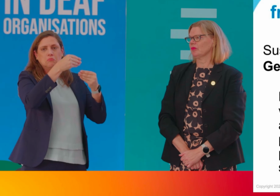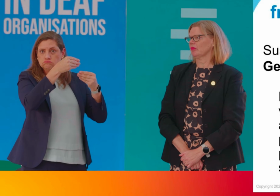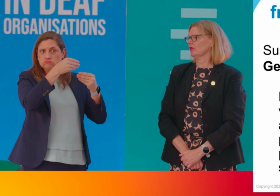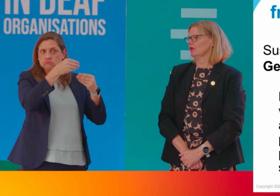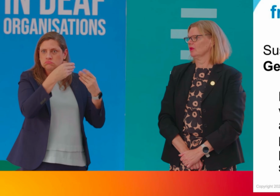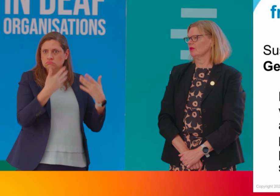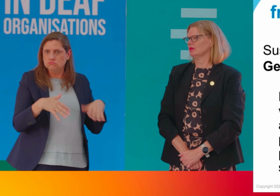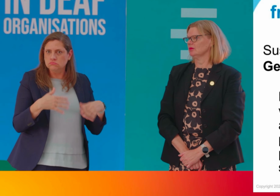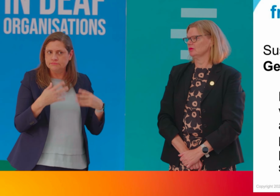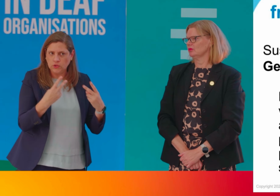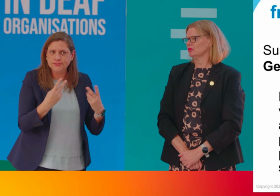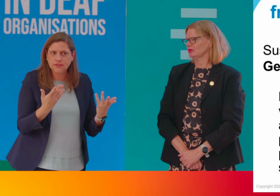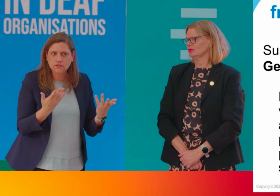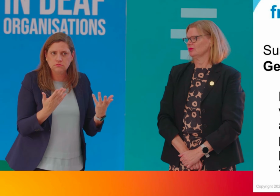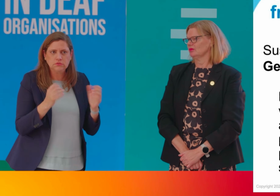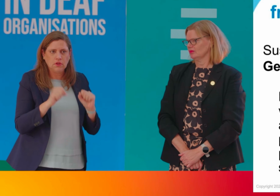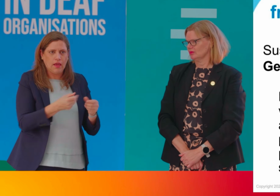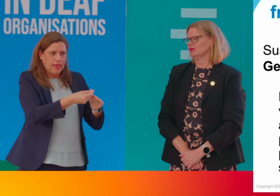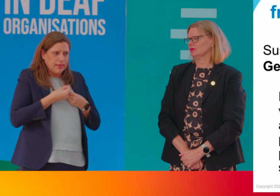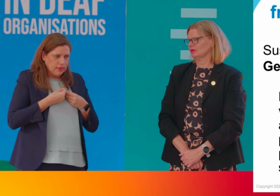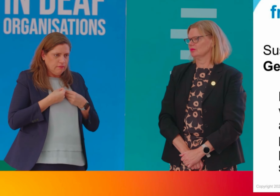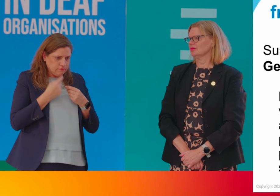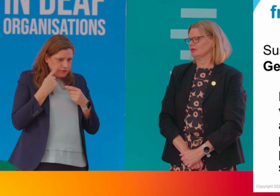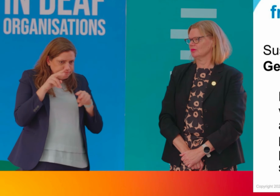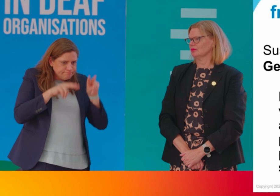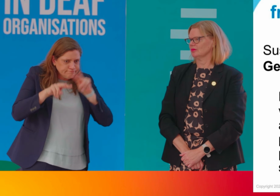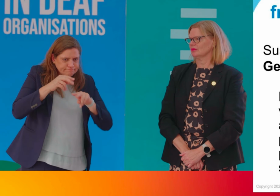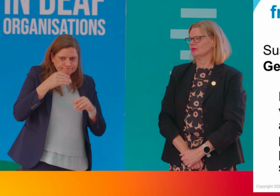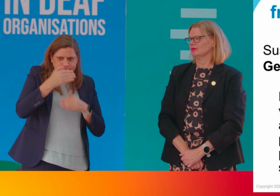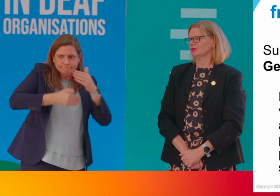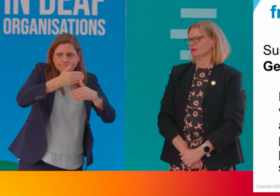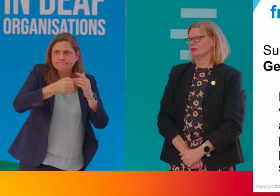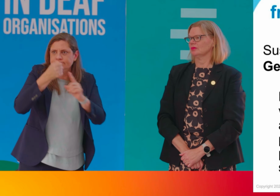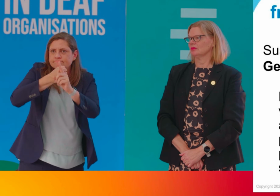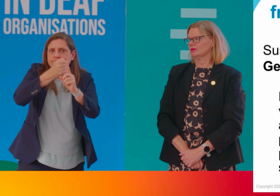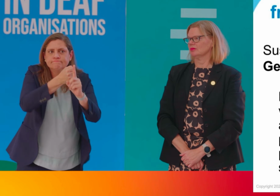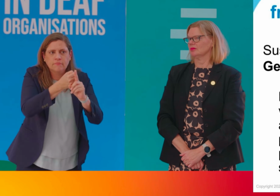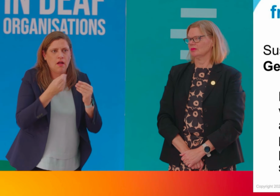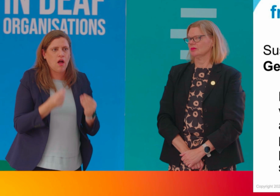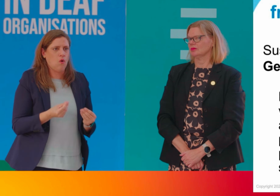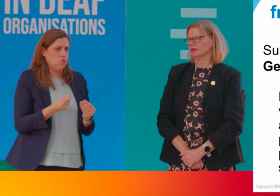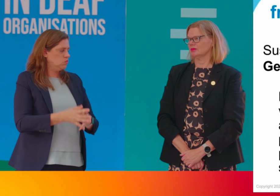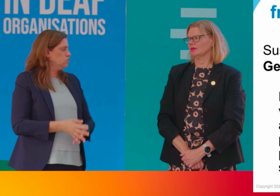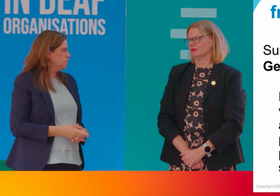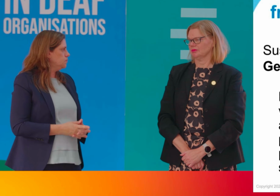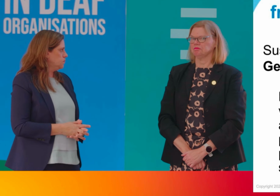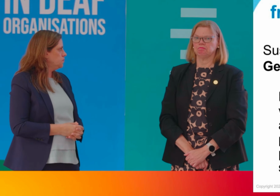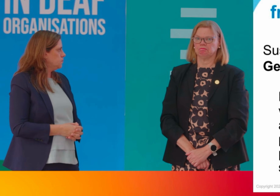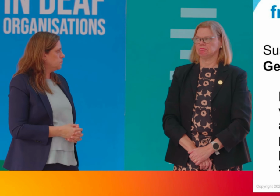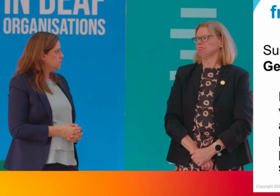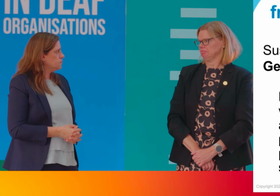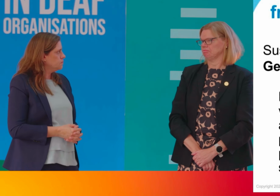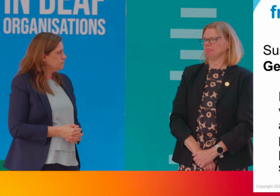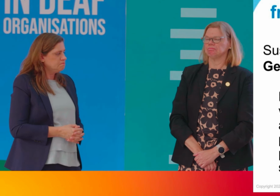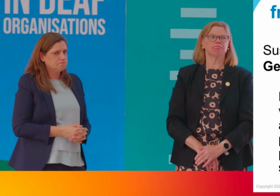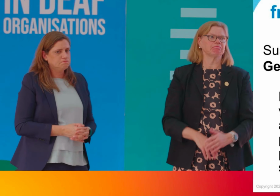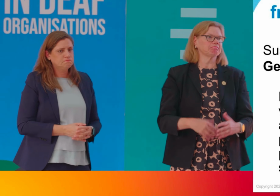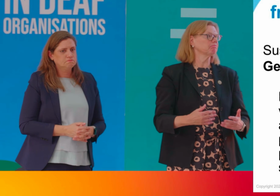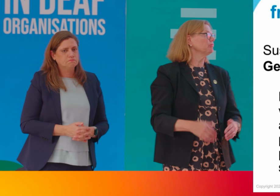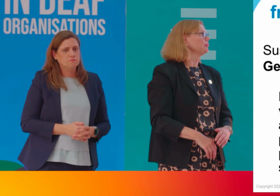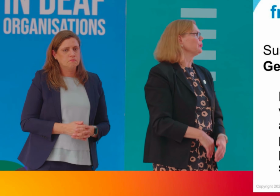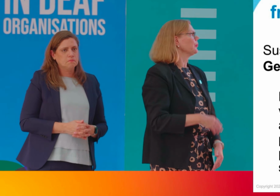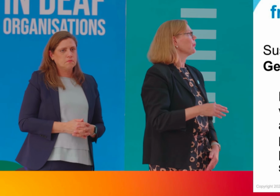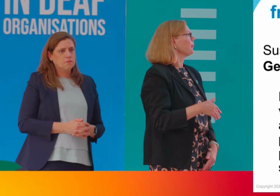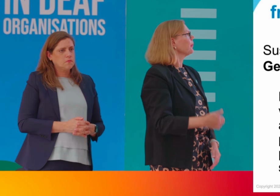the sustainable development goals. It's a good document to read, but important to use it as a tool